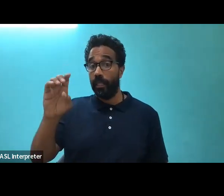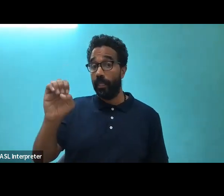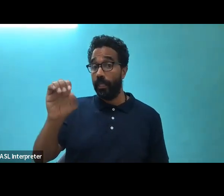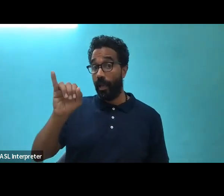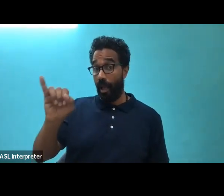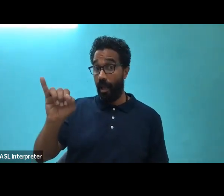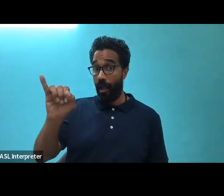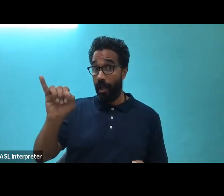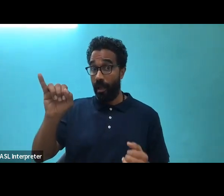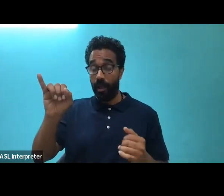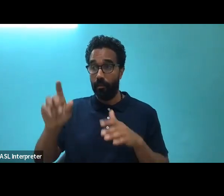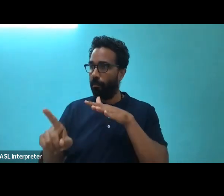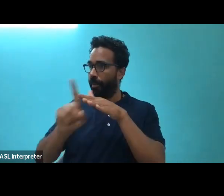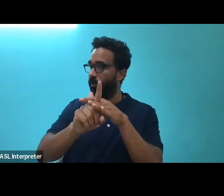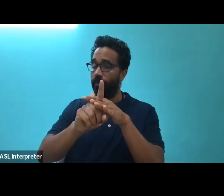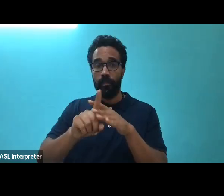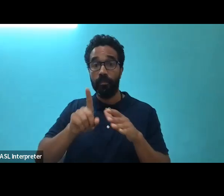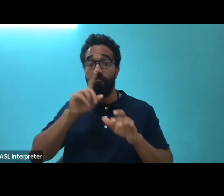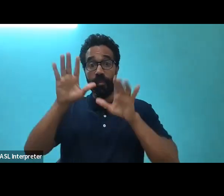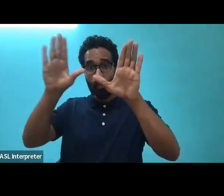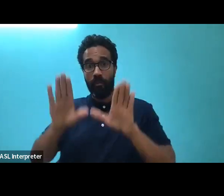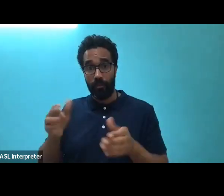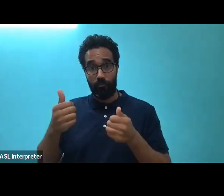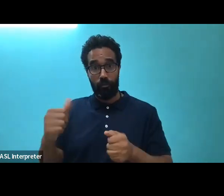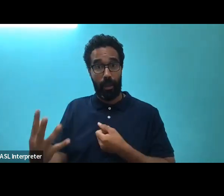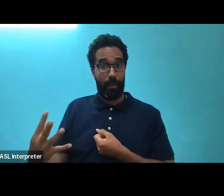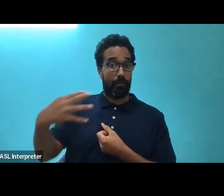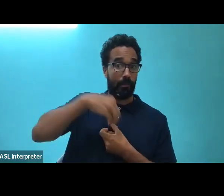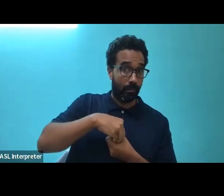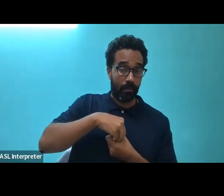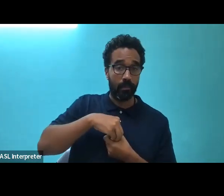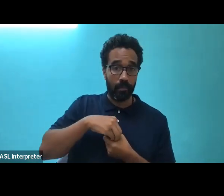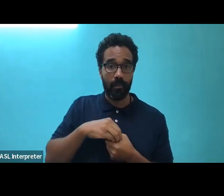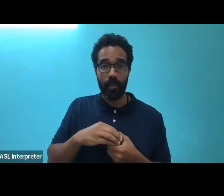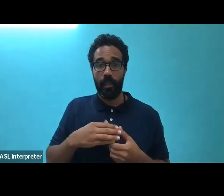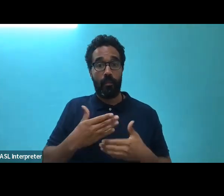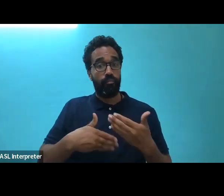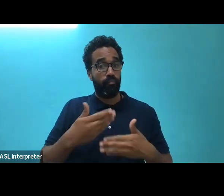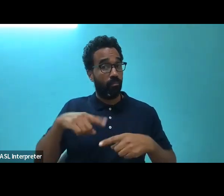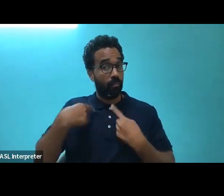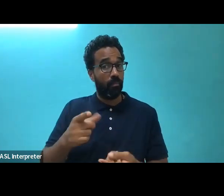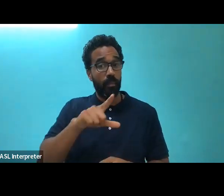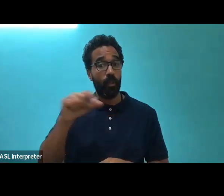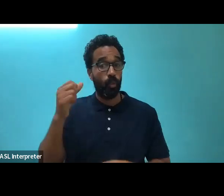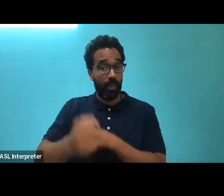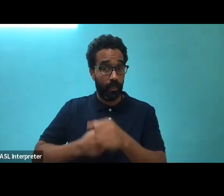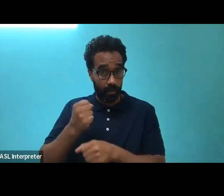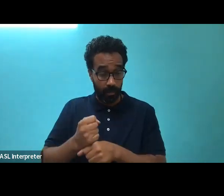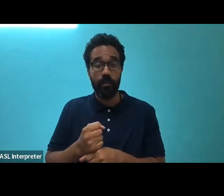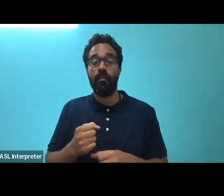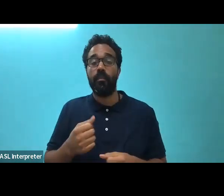We've practiced it here, I'd like to believe, since I've been at BCIL for 20 years and previously when I